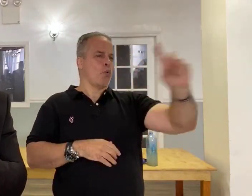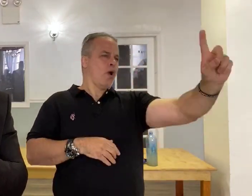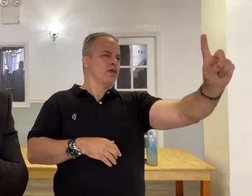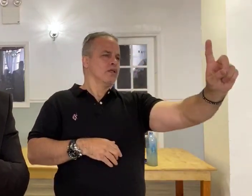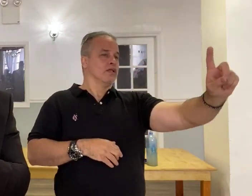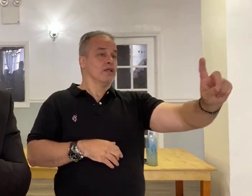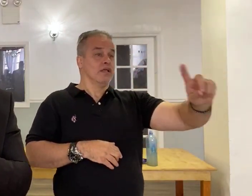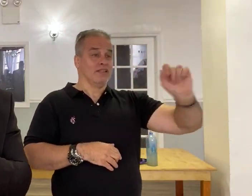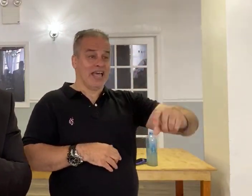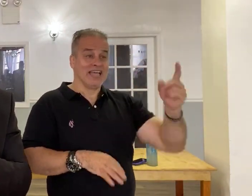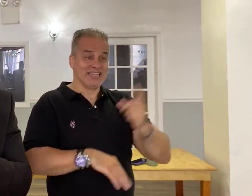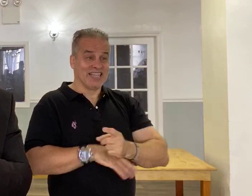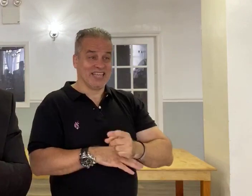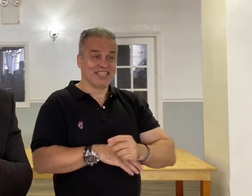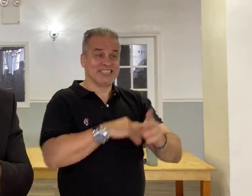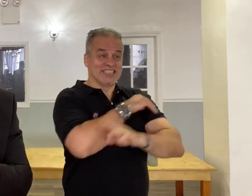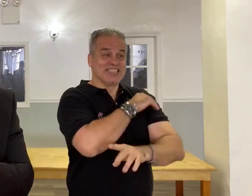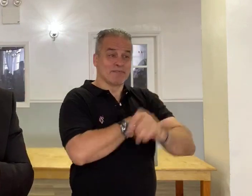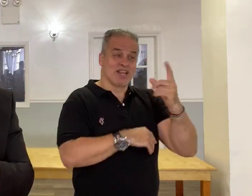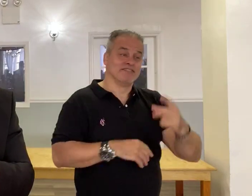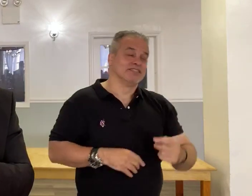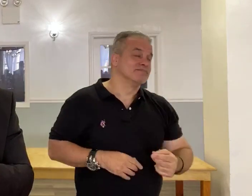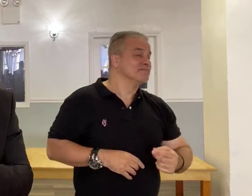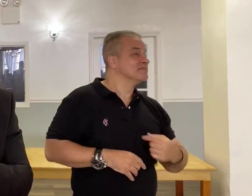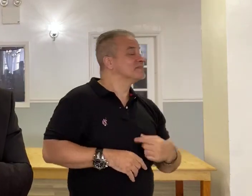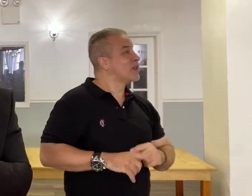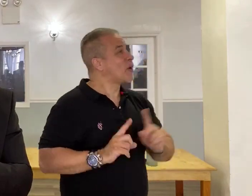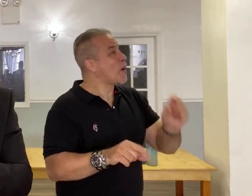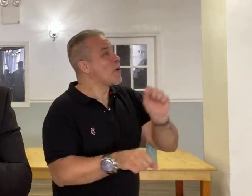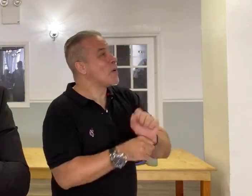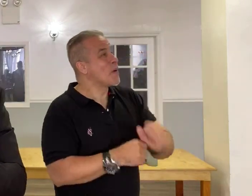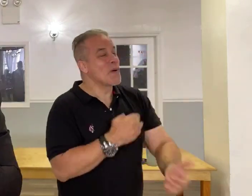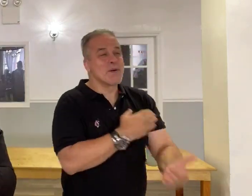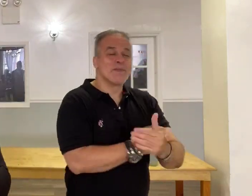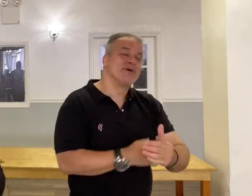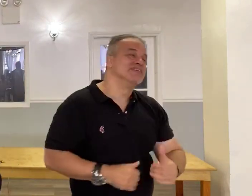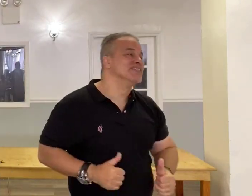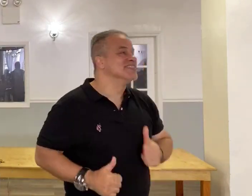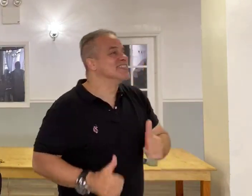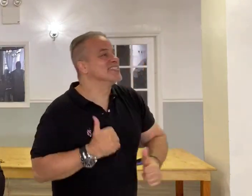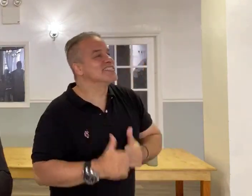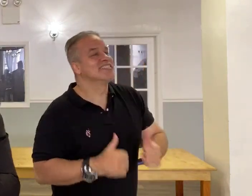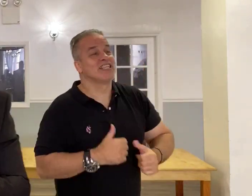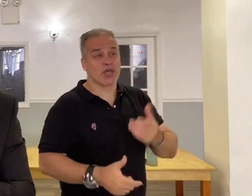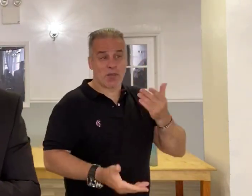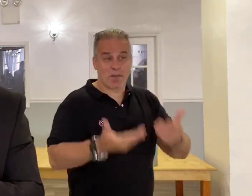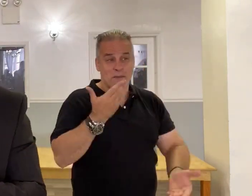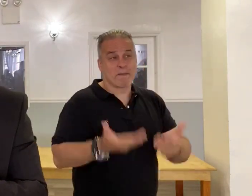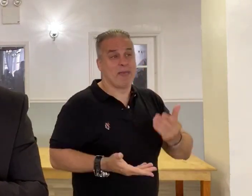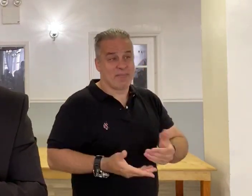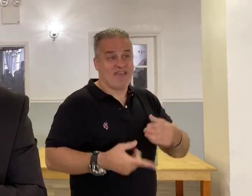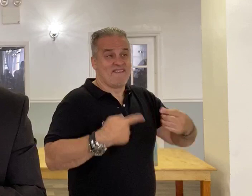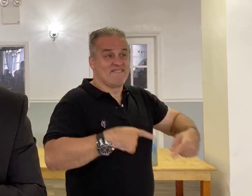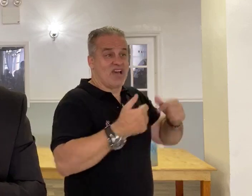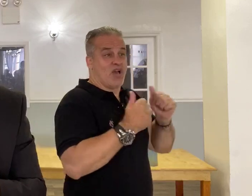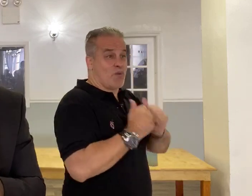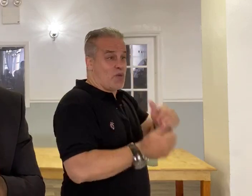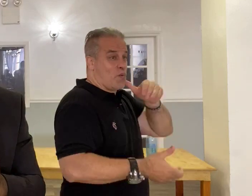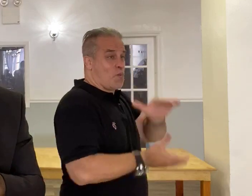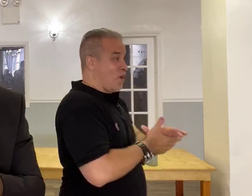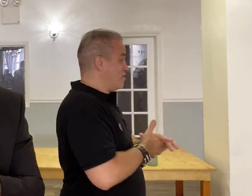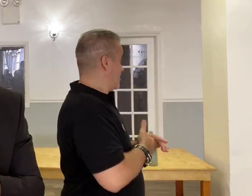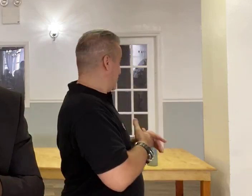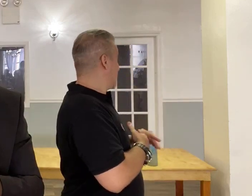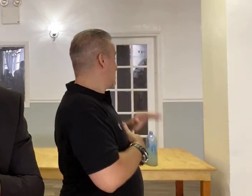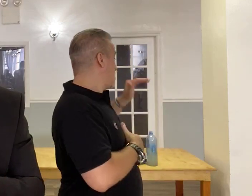11th. People that morning went to work. They may have fought with their wives before they went. Hopefully they